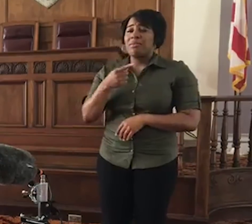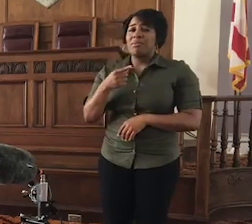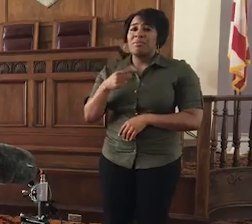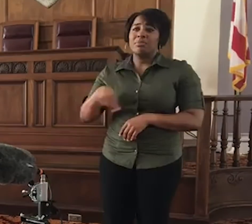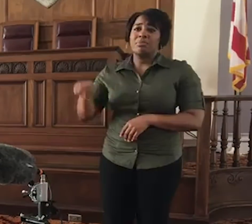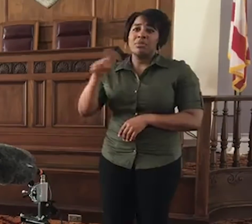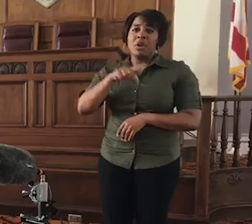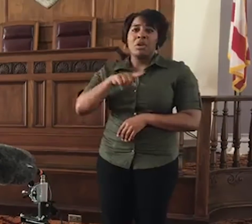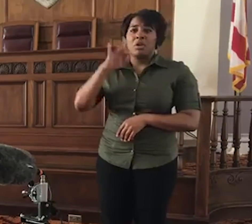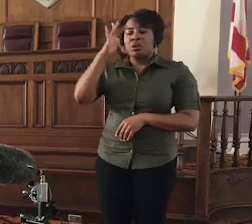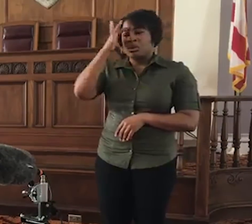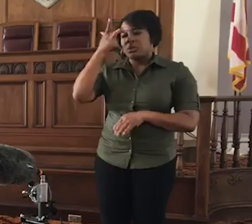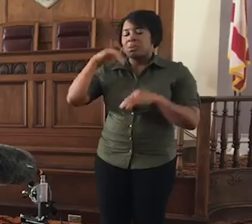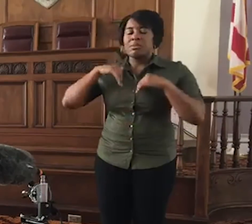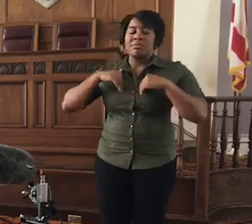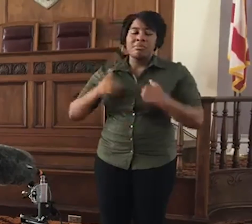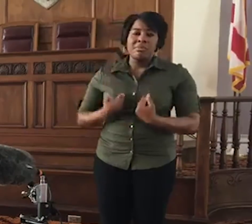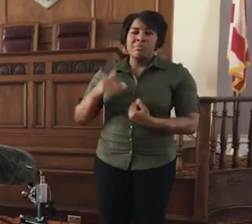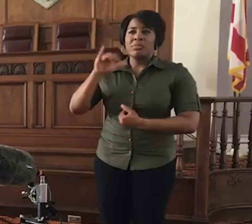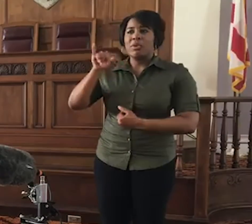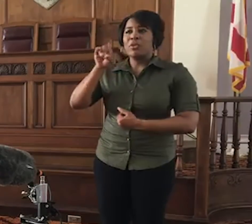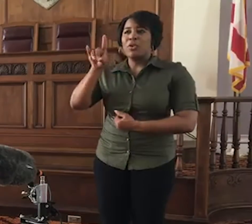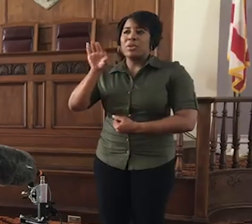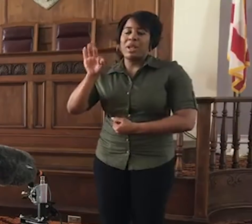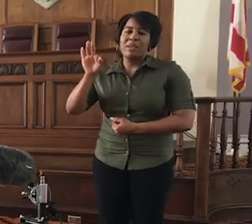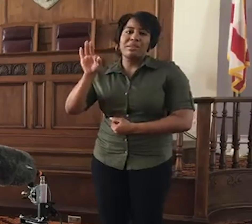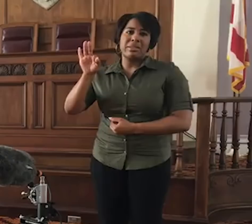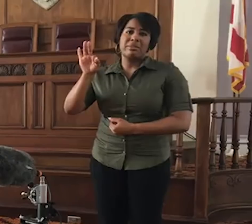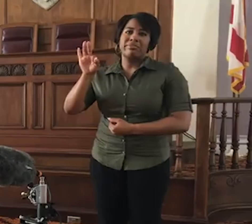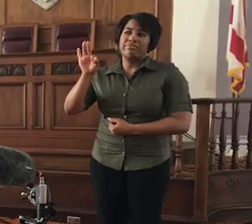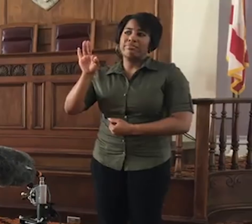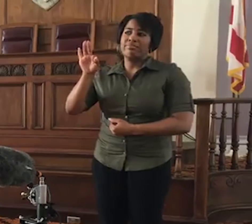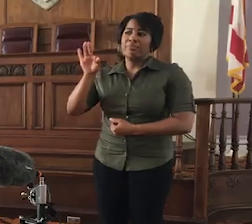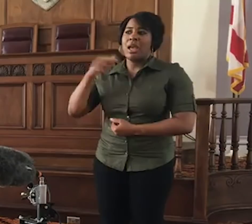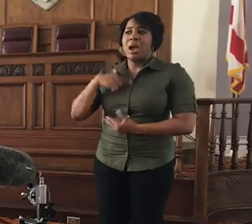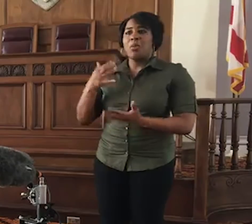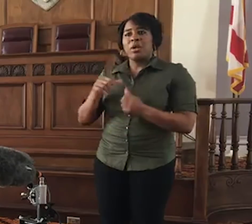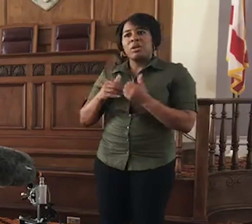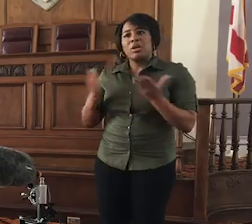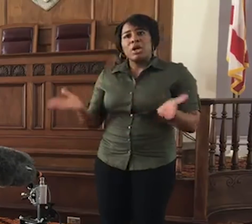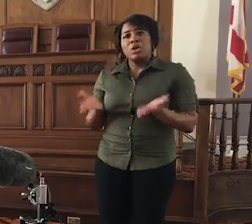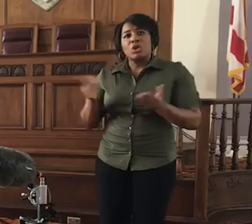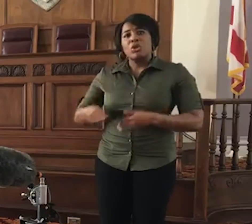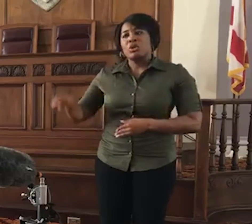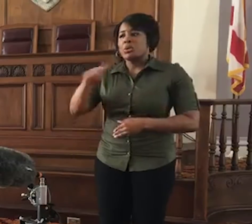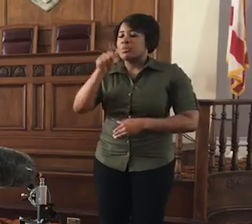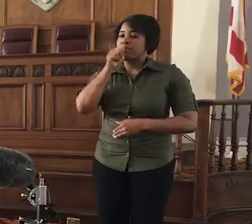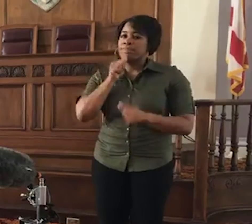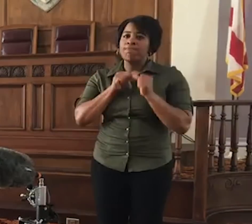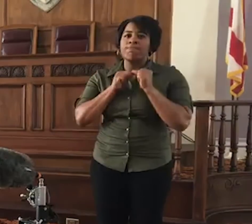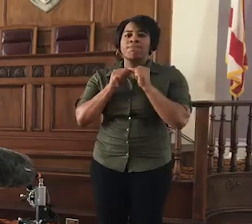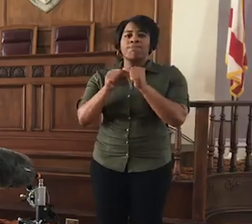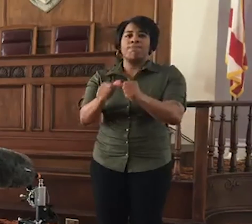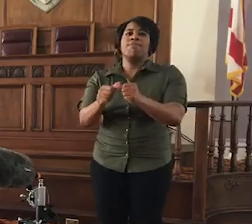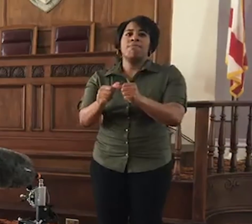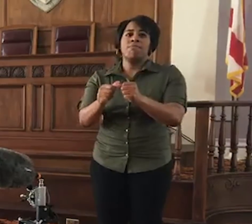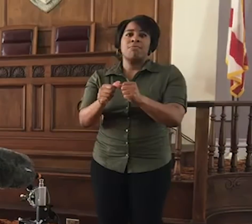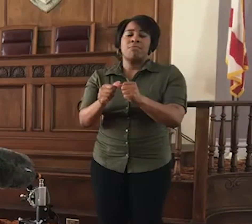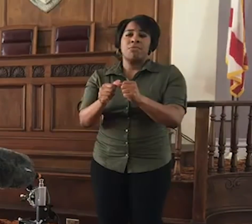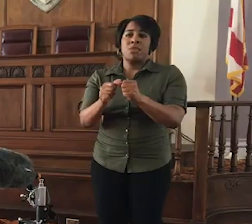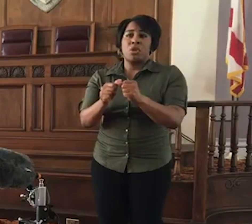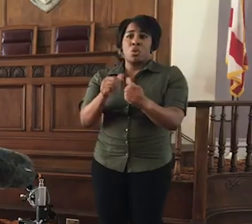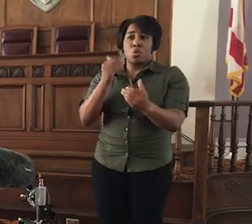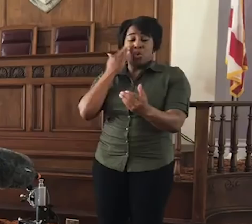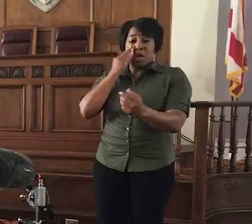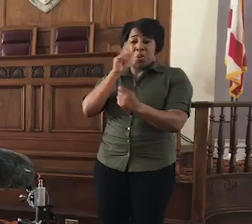fatigued by COVID-19. But let me just encourage everyone to hang in there, folks. We may not know when, but